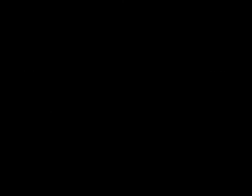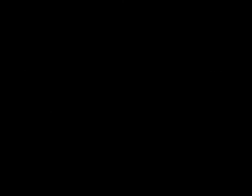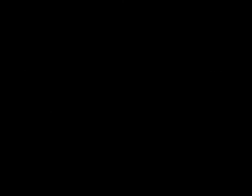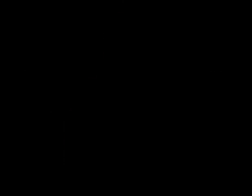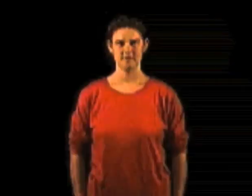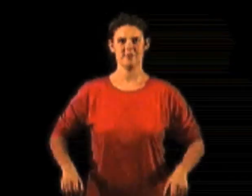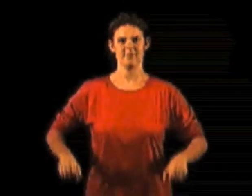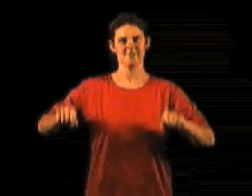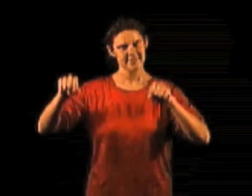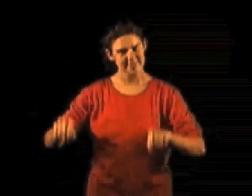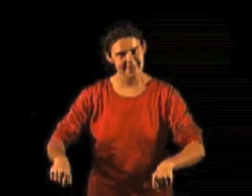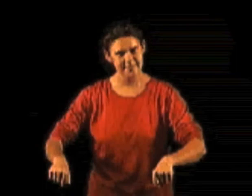Can